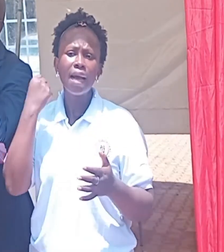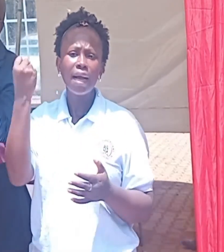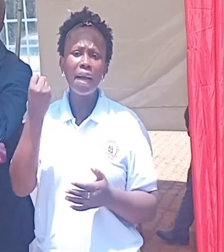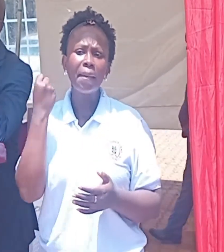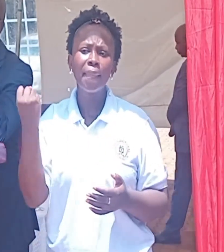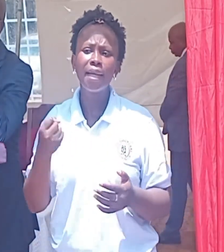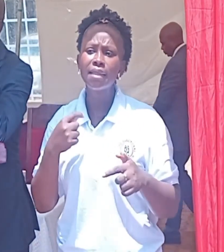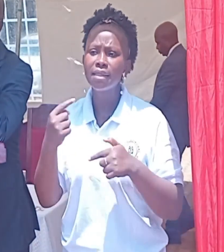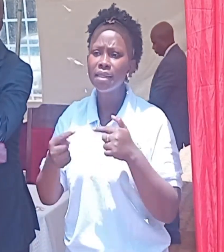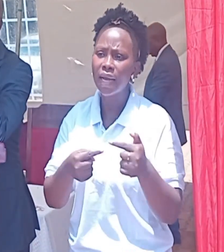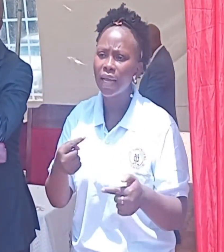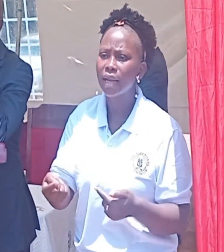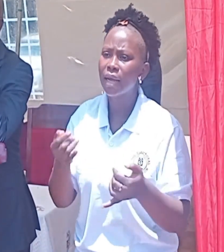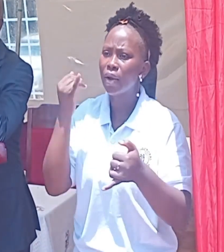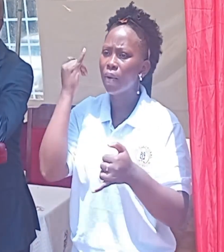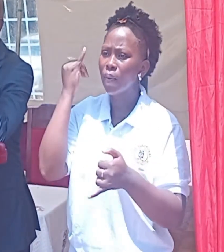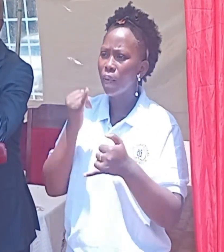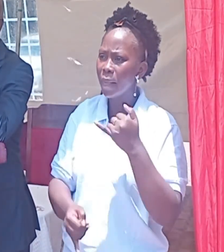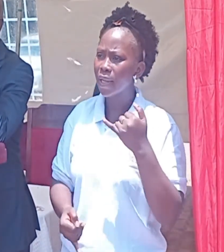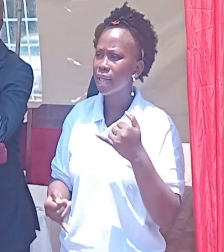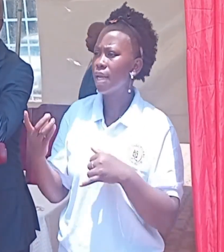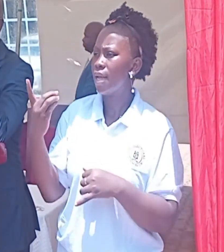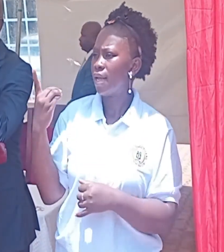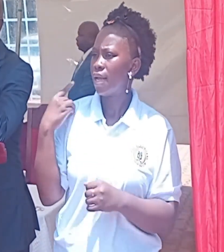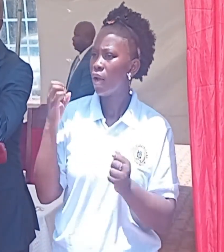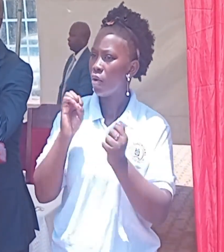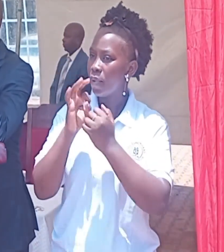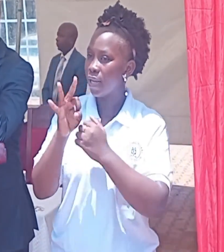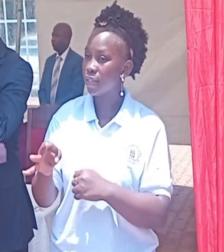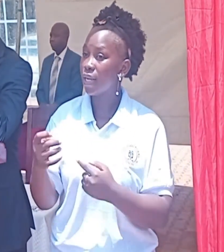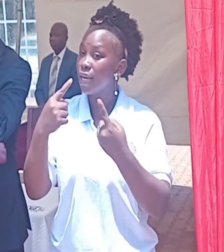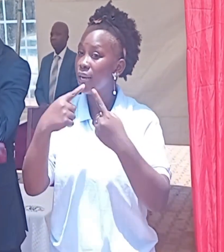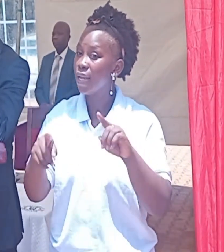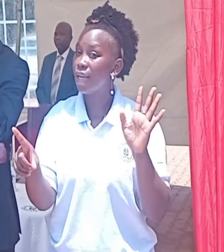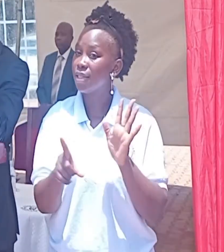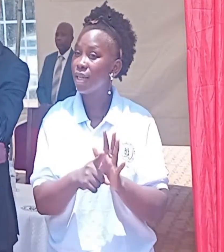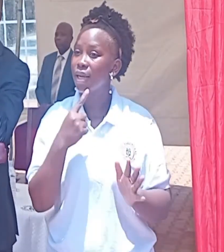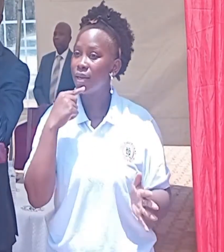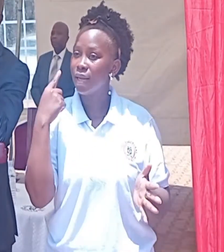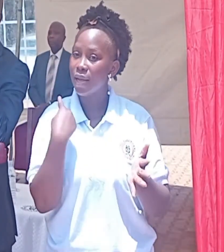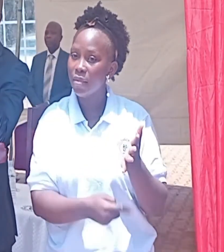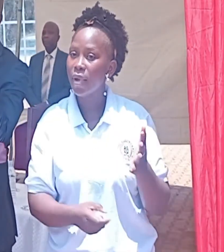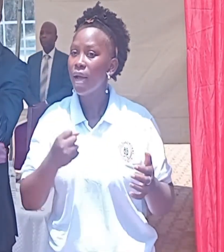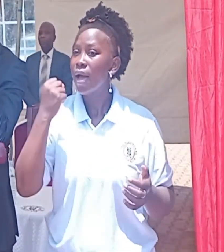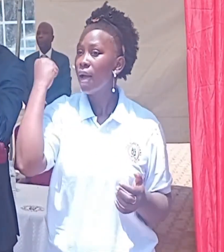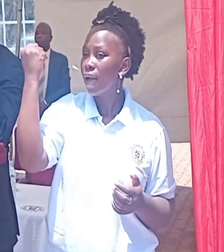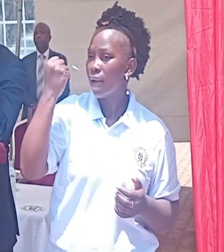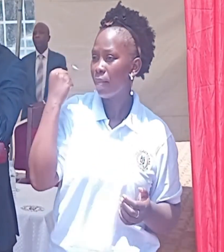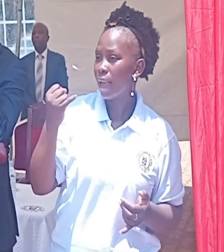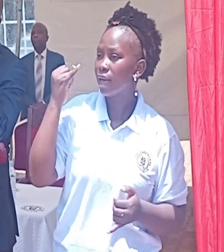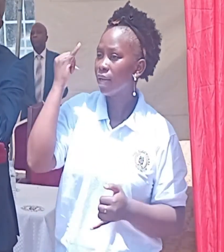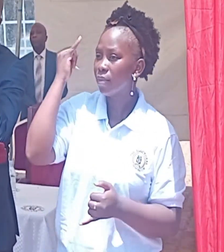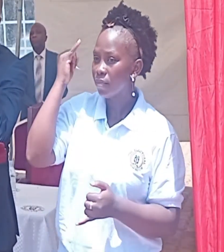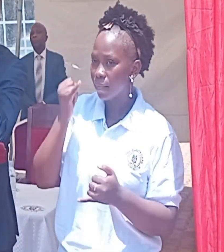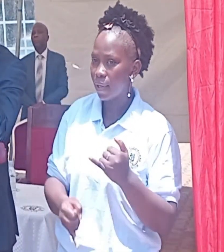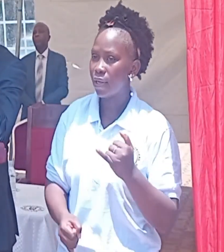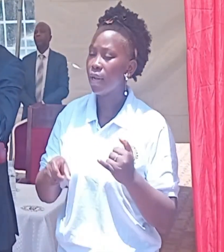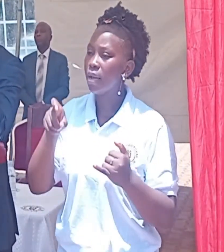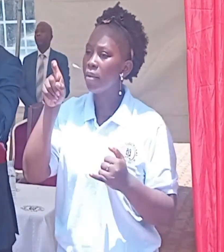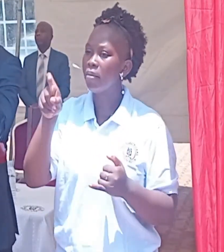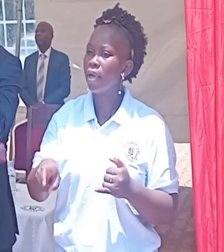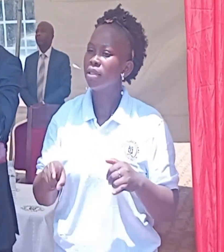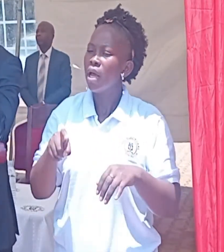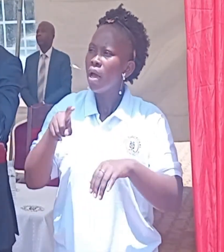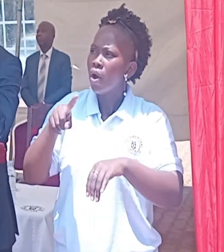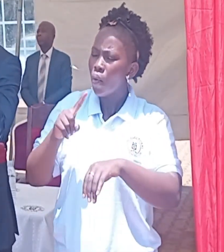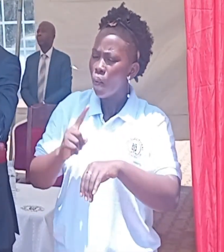zijja kugenda kukomekerezebwa ennaku 13, naye etteeka ligamba nti kampeyini zirina okukoma nga